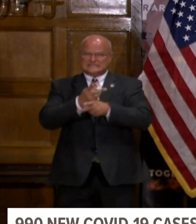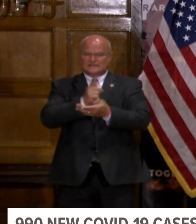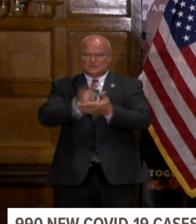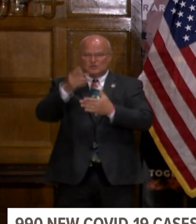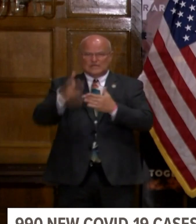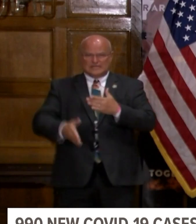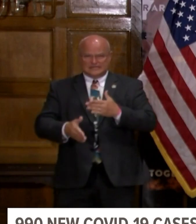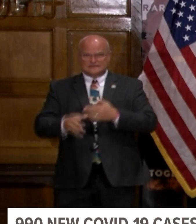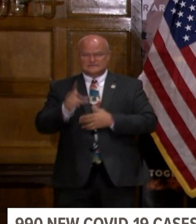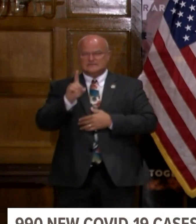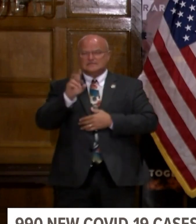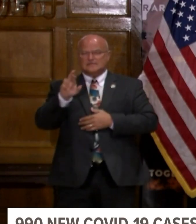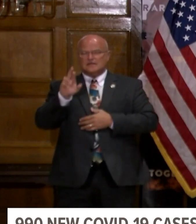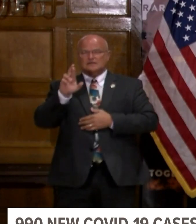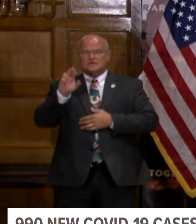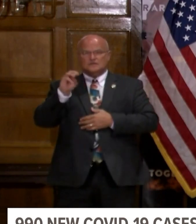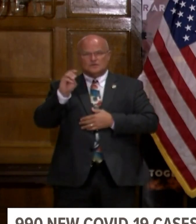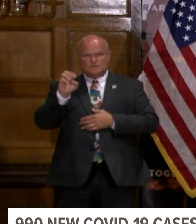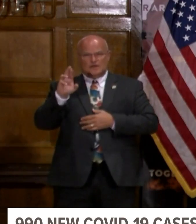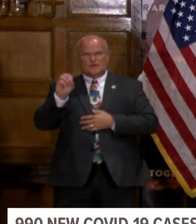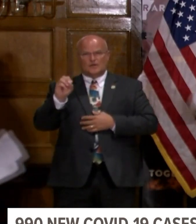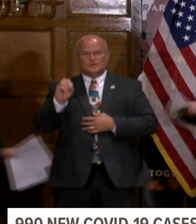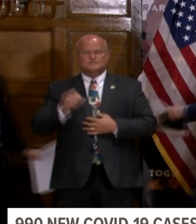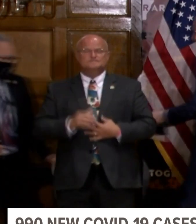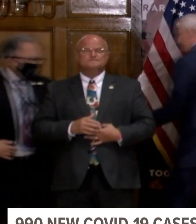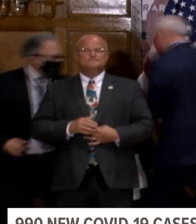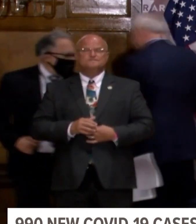weekend. Dr. Romero.